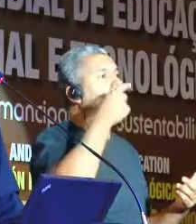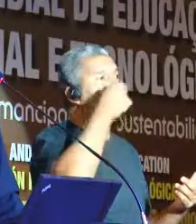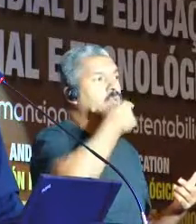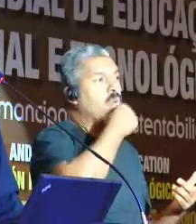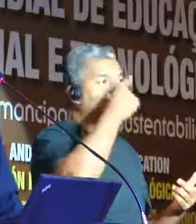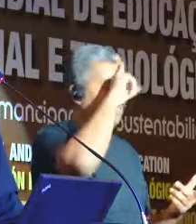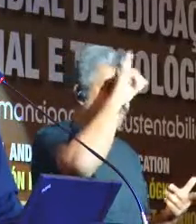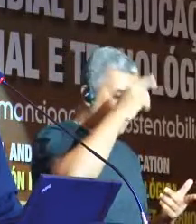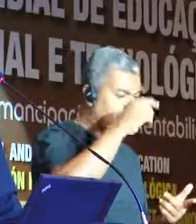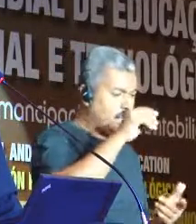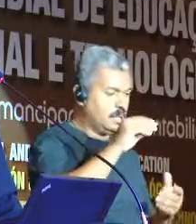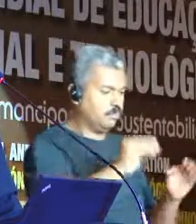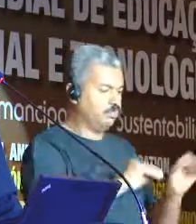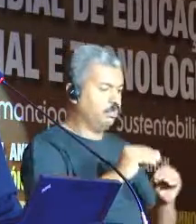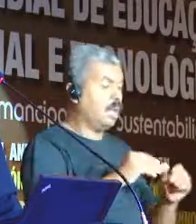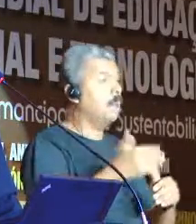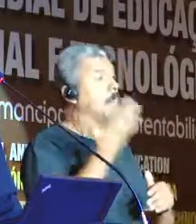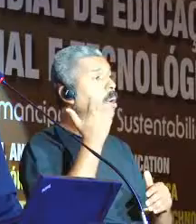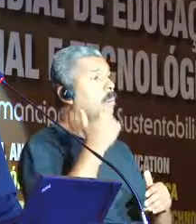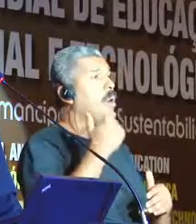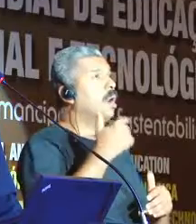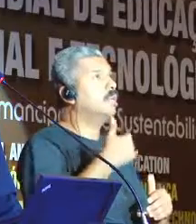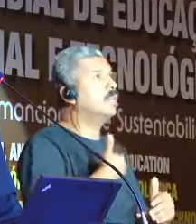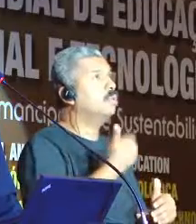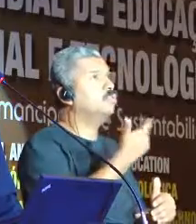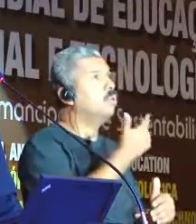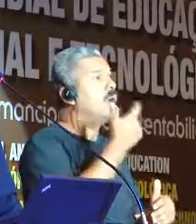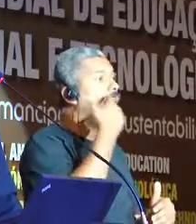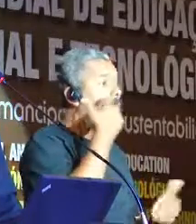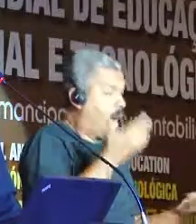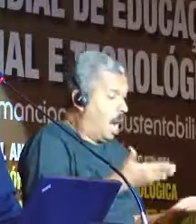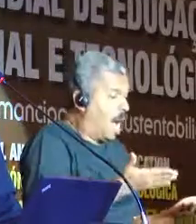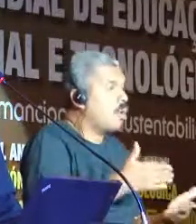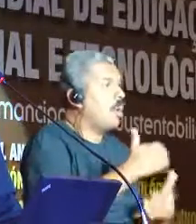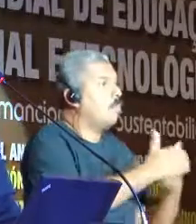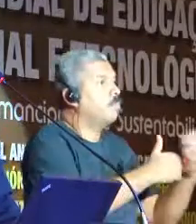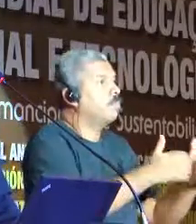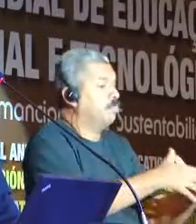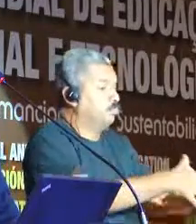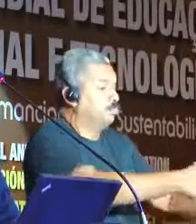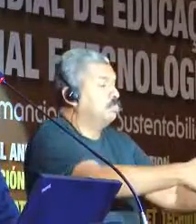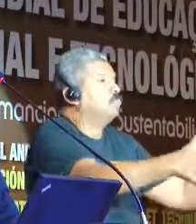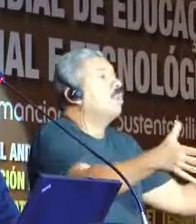him at the age of 15.